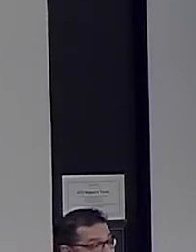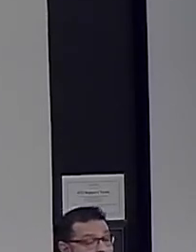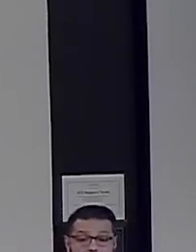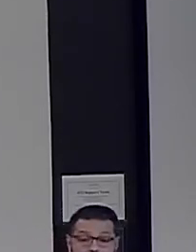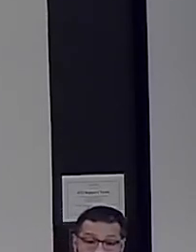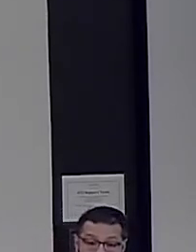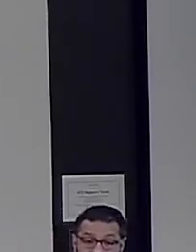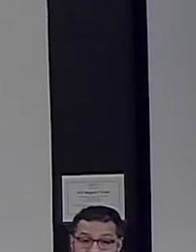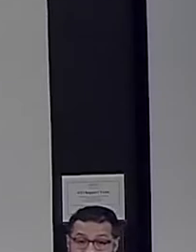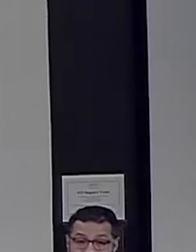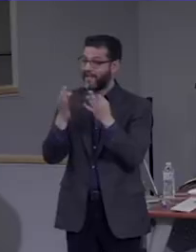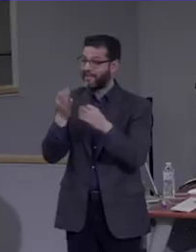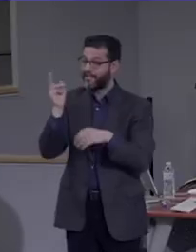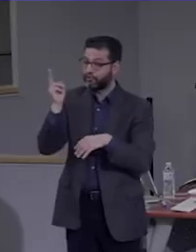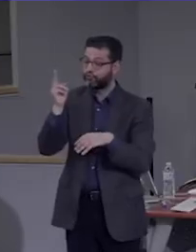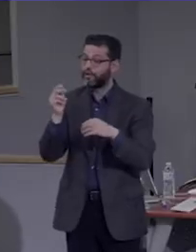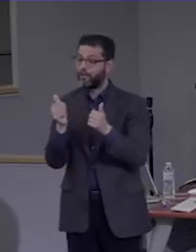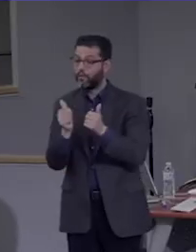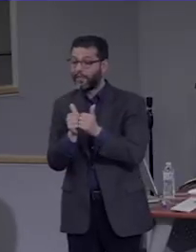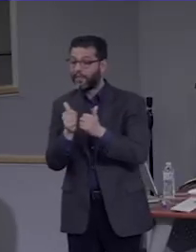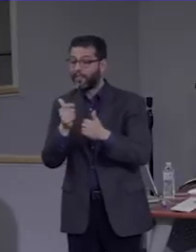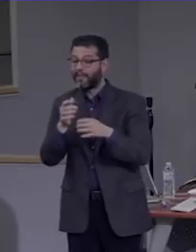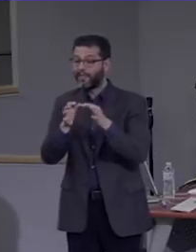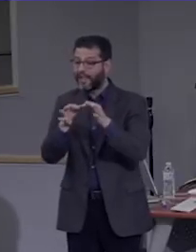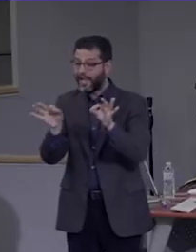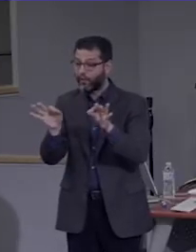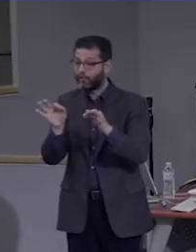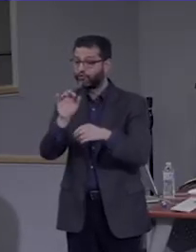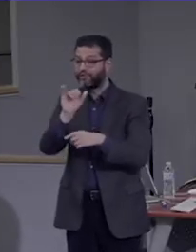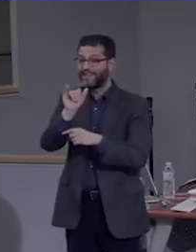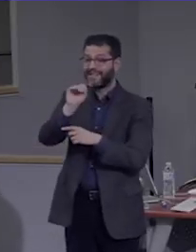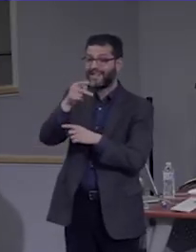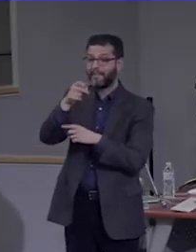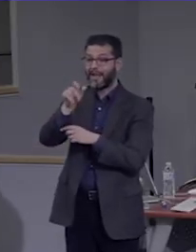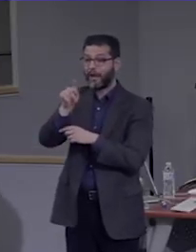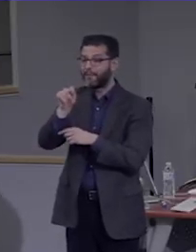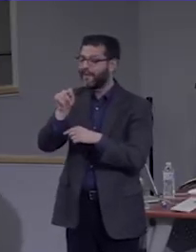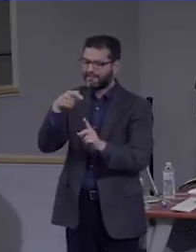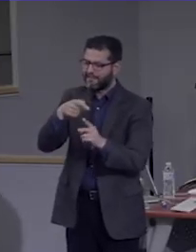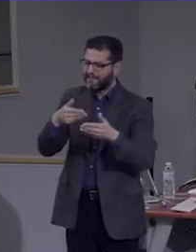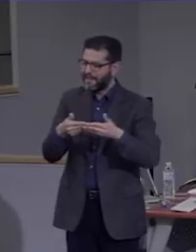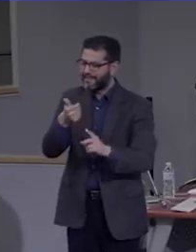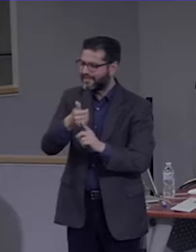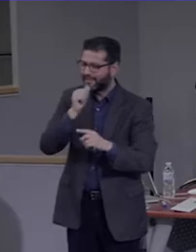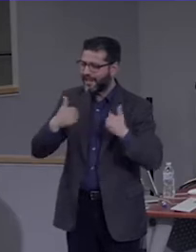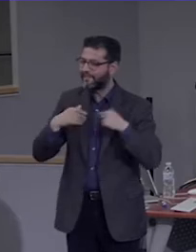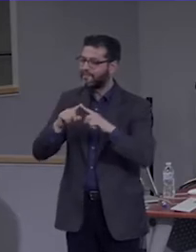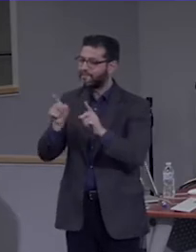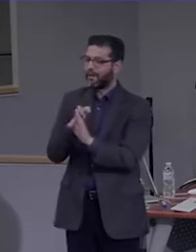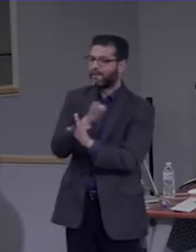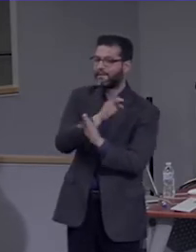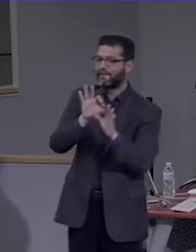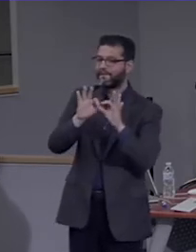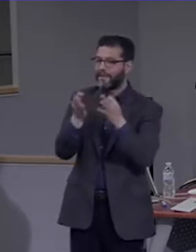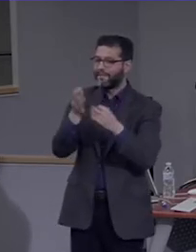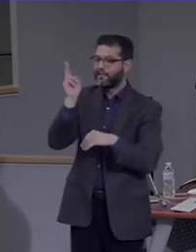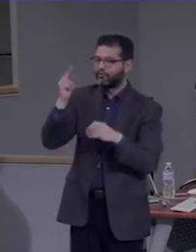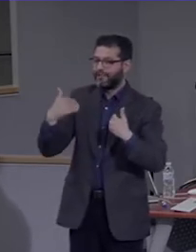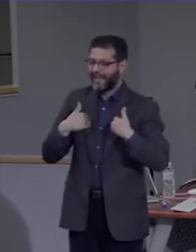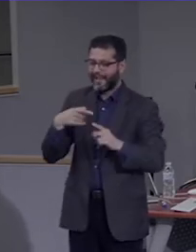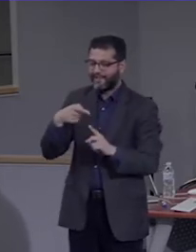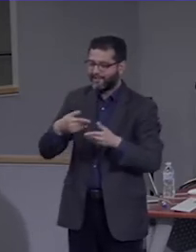learning impairment not babies with language learning impairment because these babies are too young to be having those kinds of